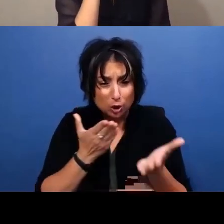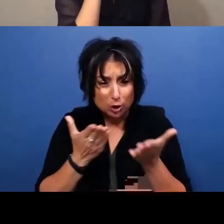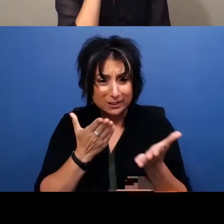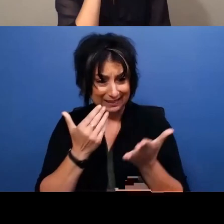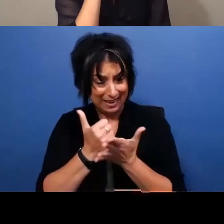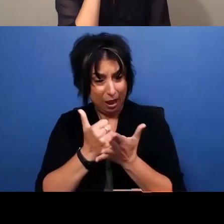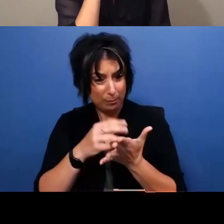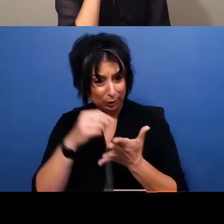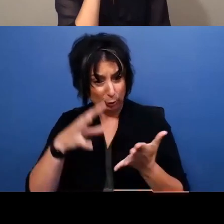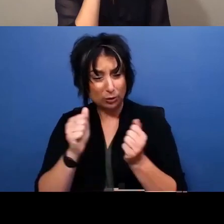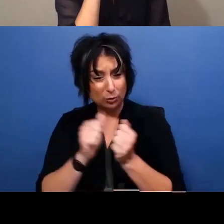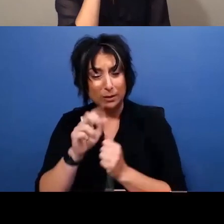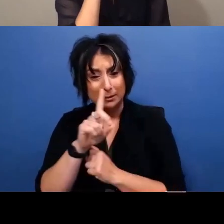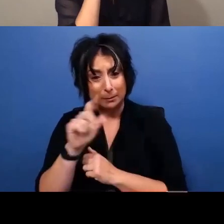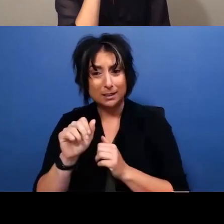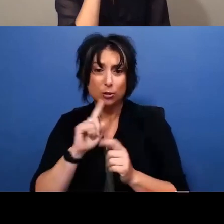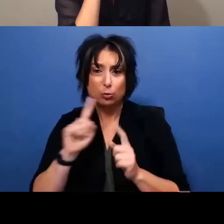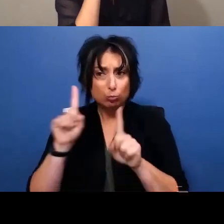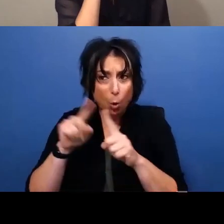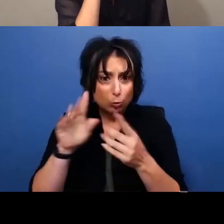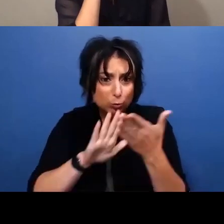pursue higher education?